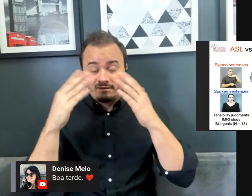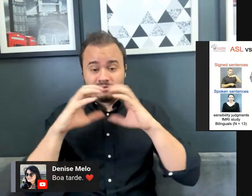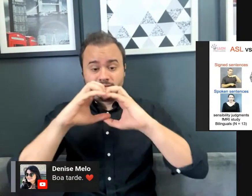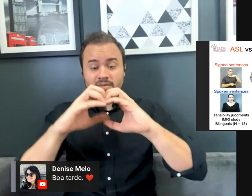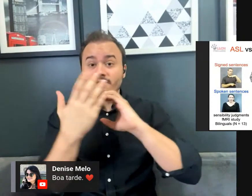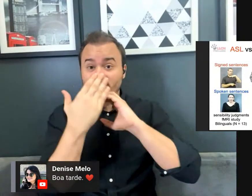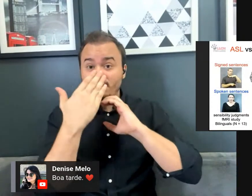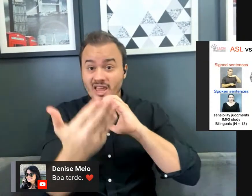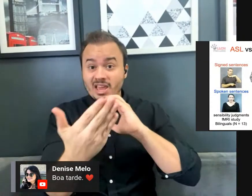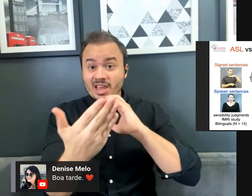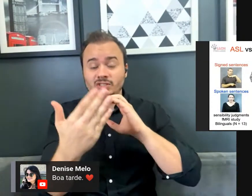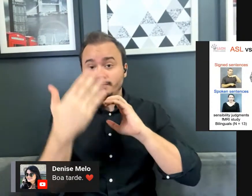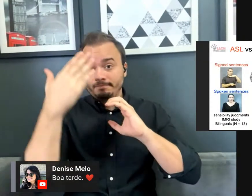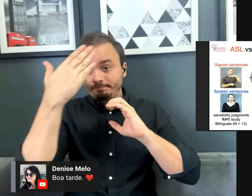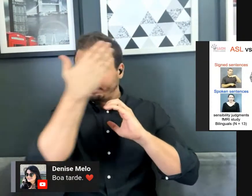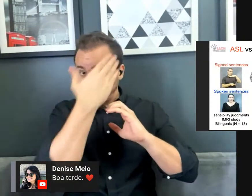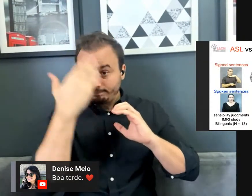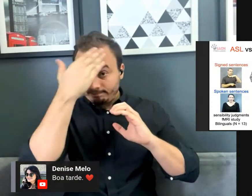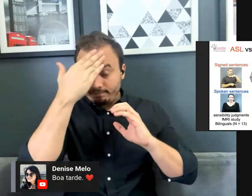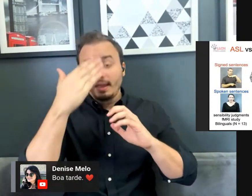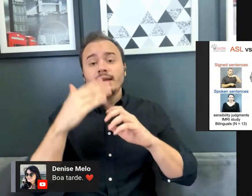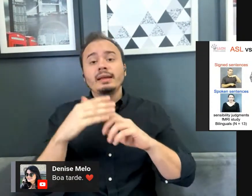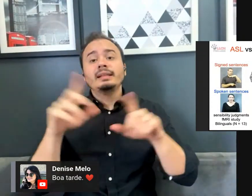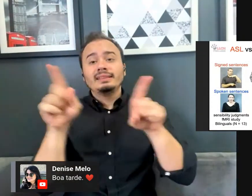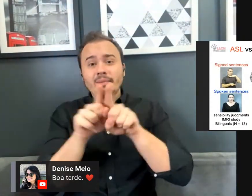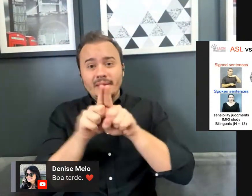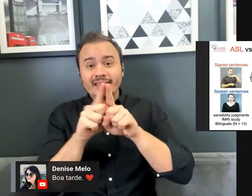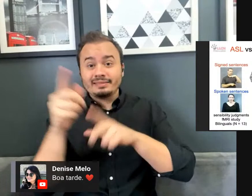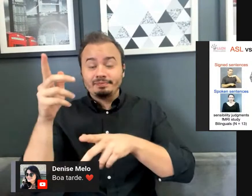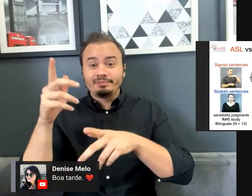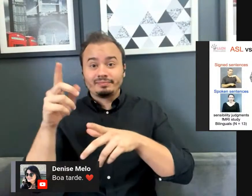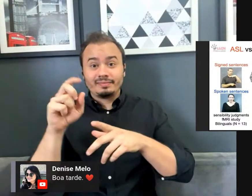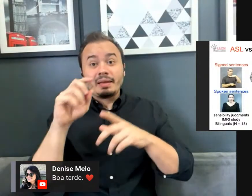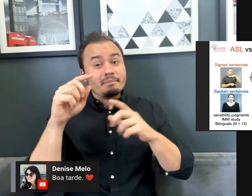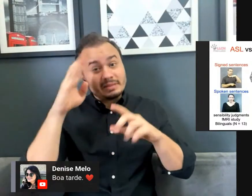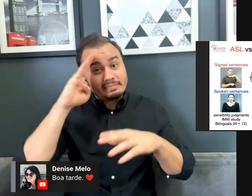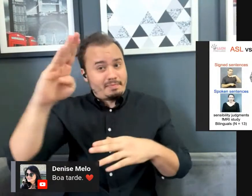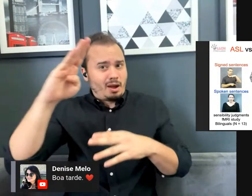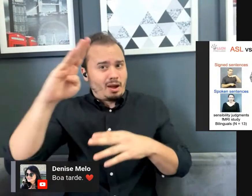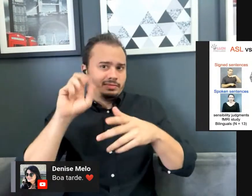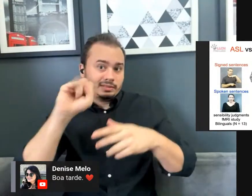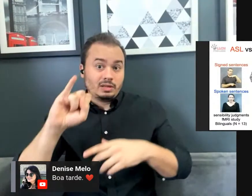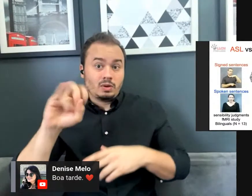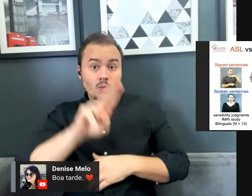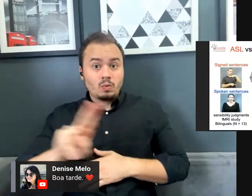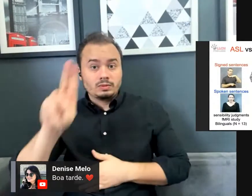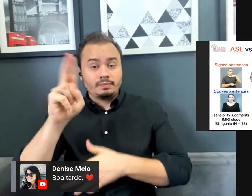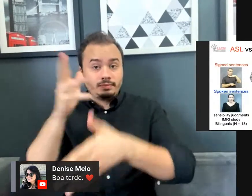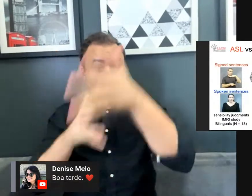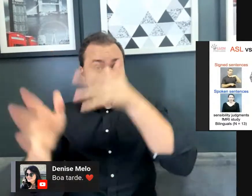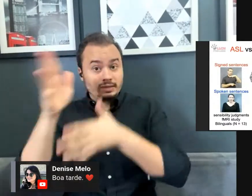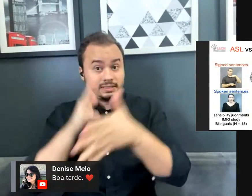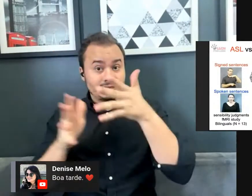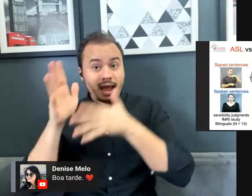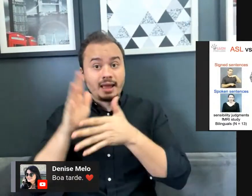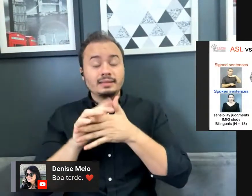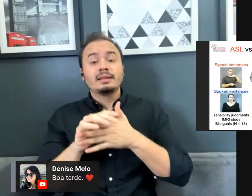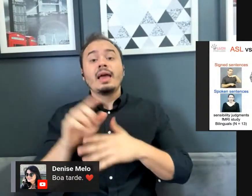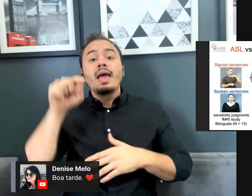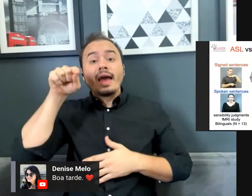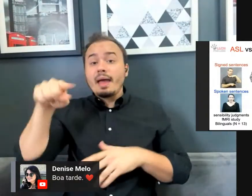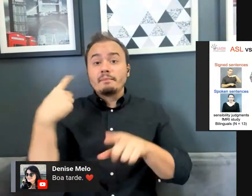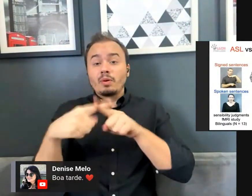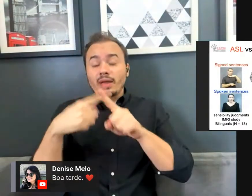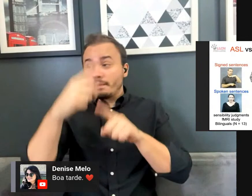comprehension is use of the production system as a prediction for upcoming signs, for